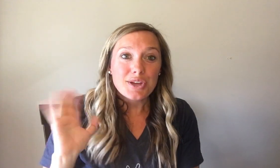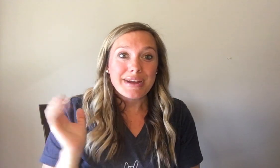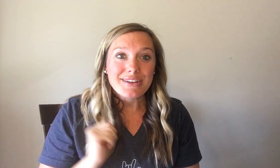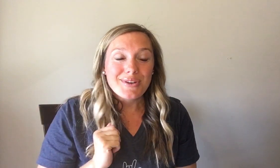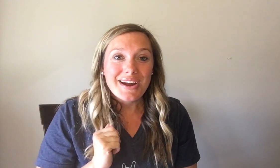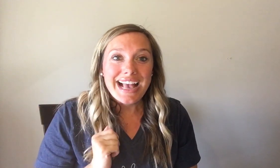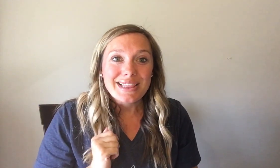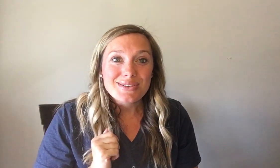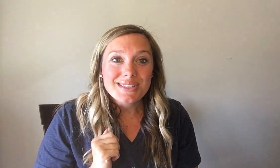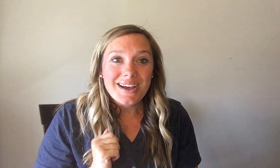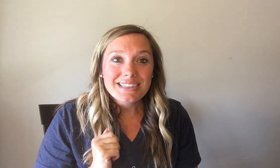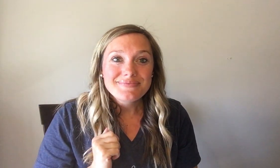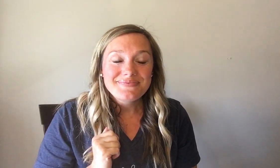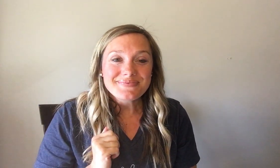ready for our hello song?